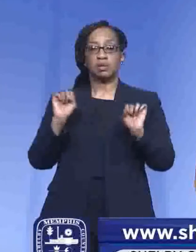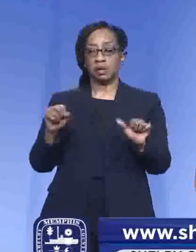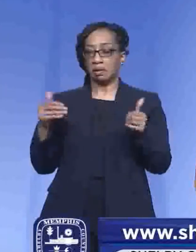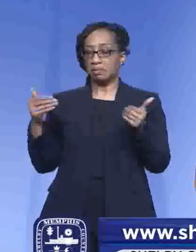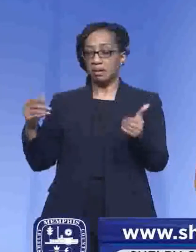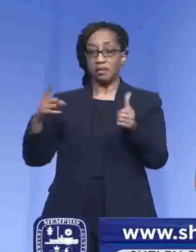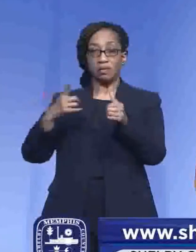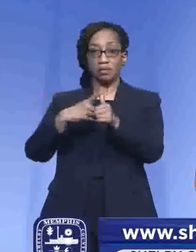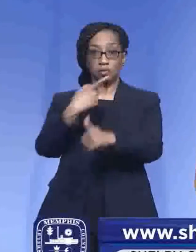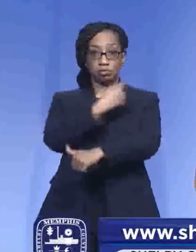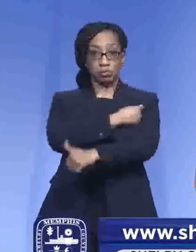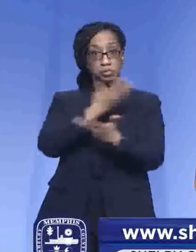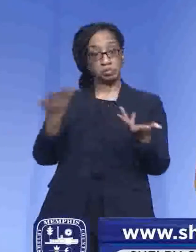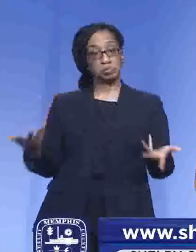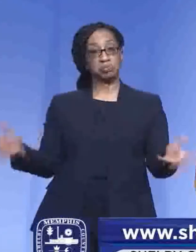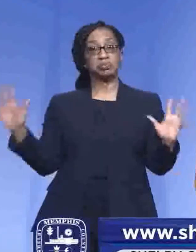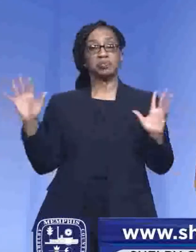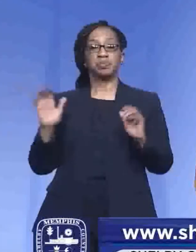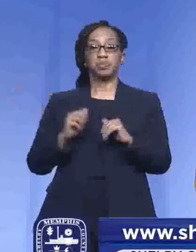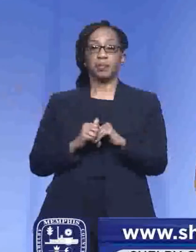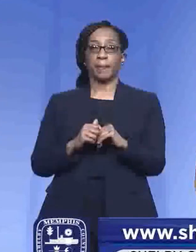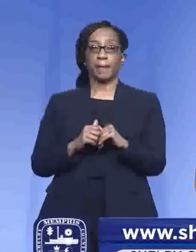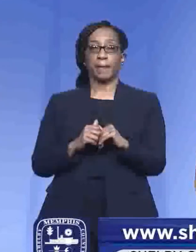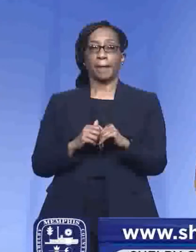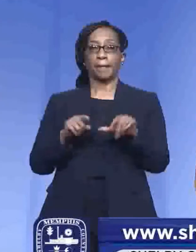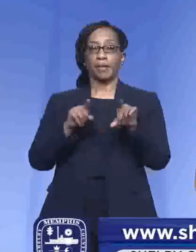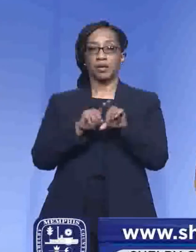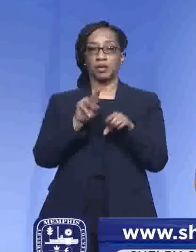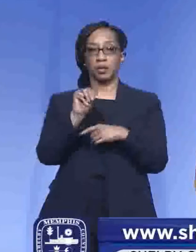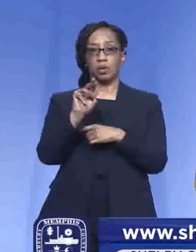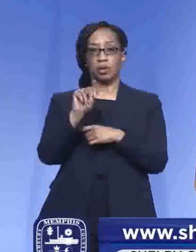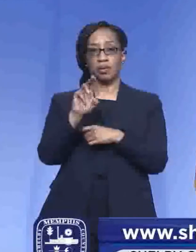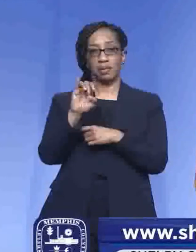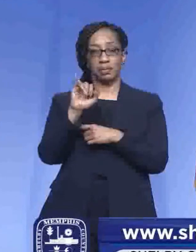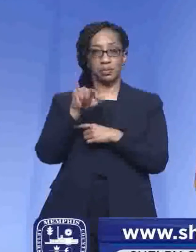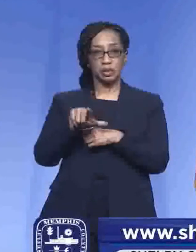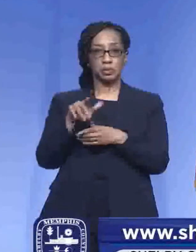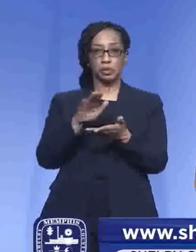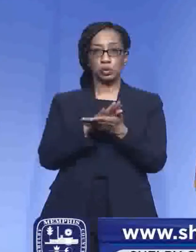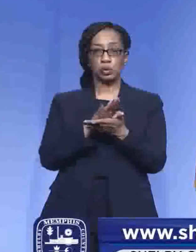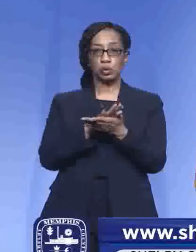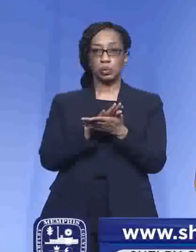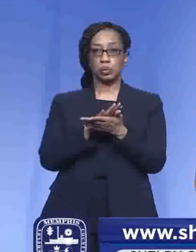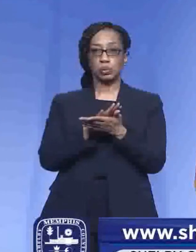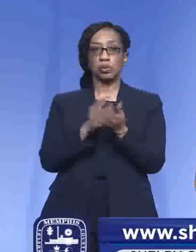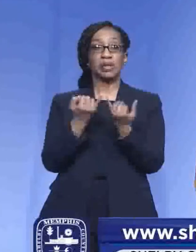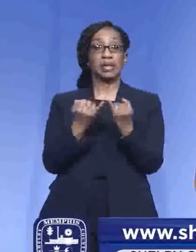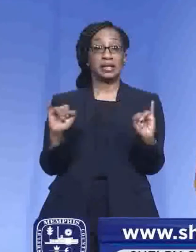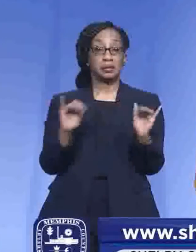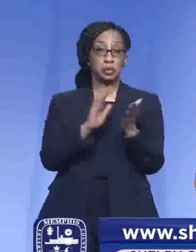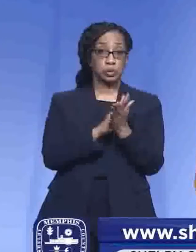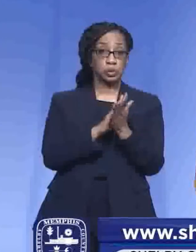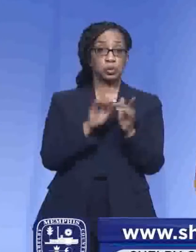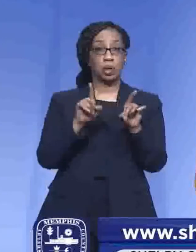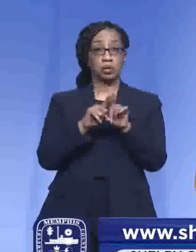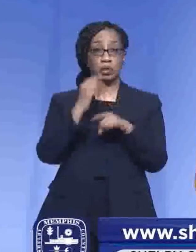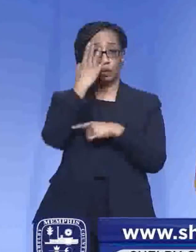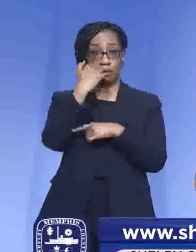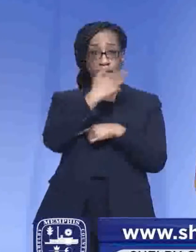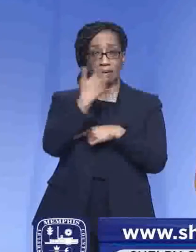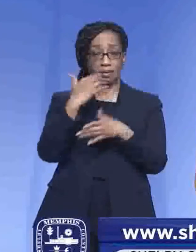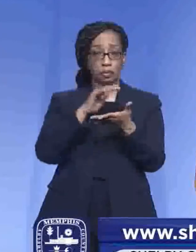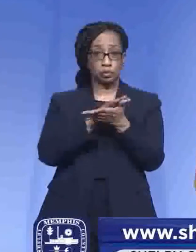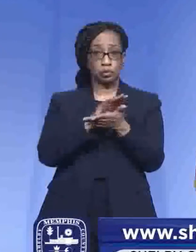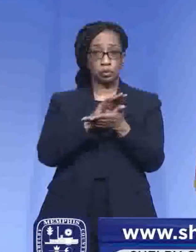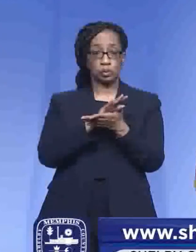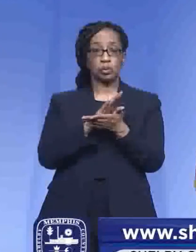first rounds completed. And then the municipal schools and the the independent schools in the Catholic Diocese have partnered